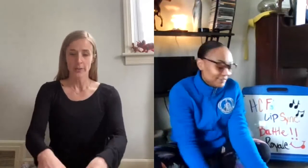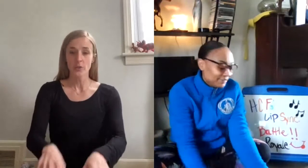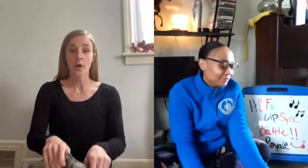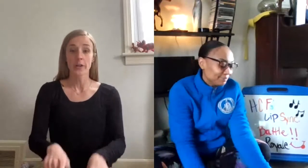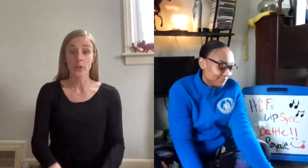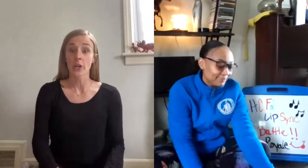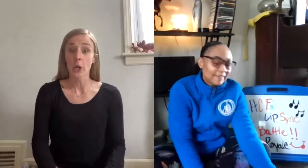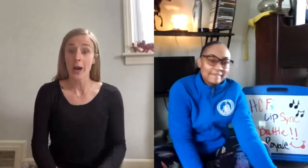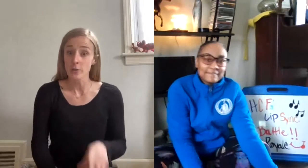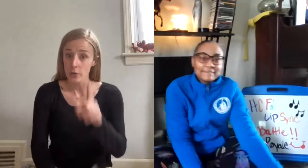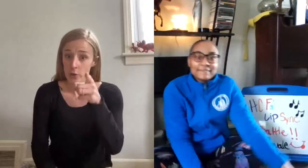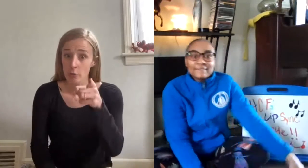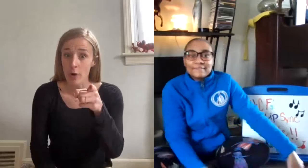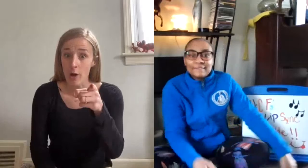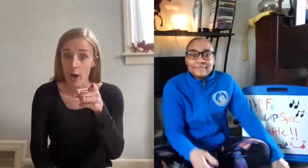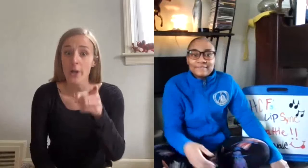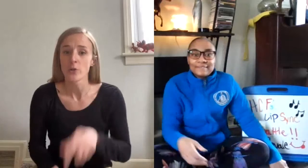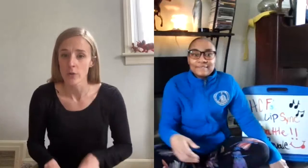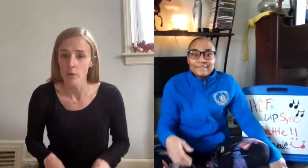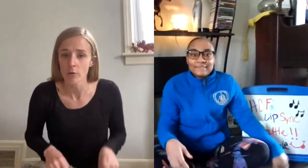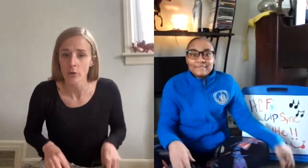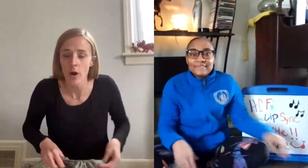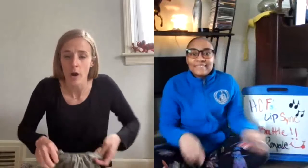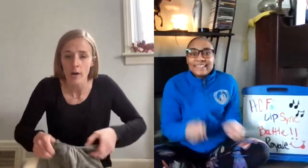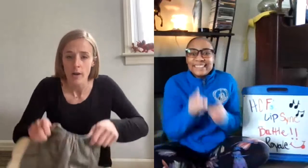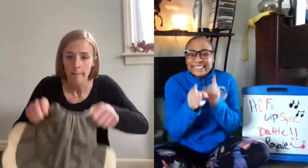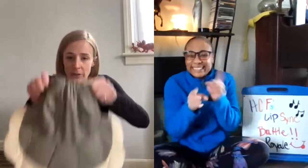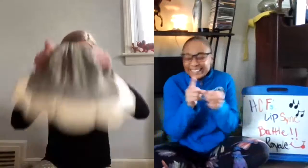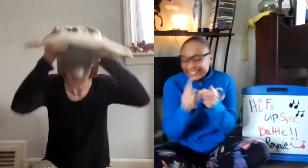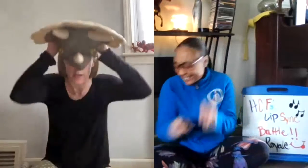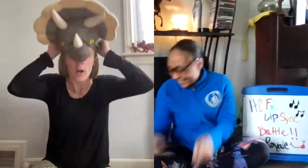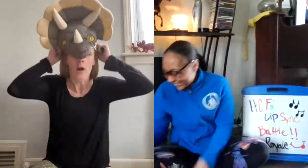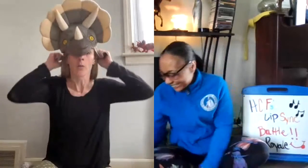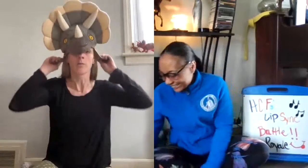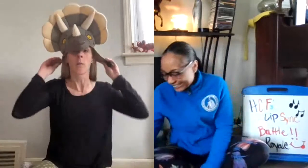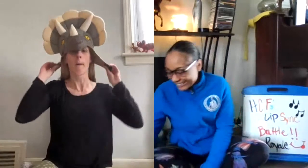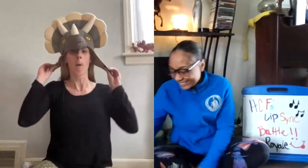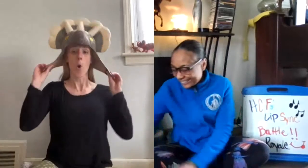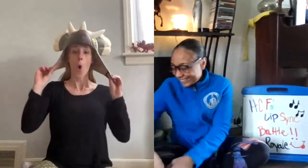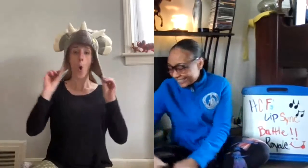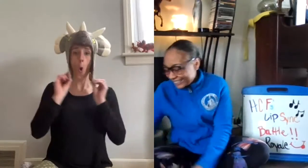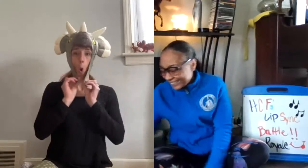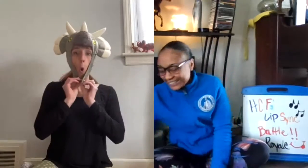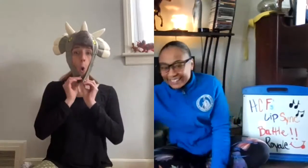song. This one is going to go out to Ra Ra. You know who you are. Let's check it out.